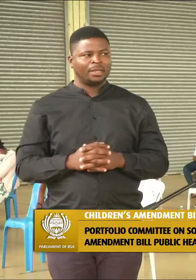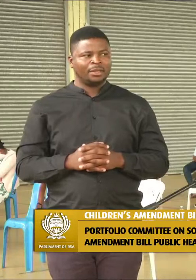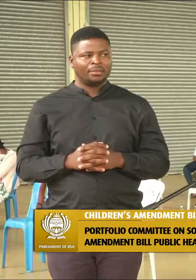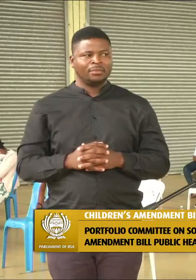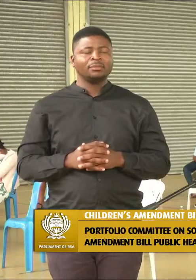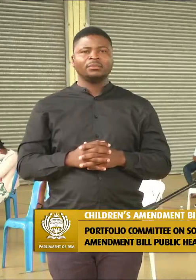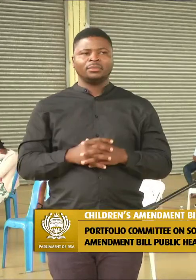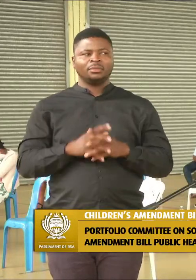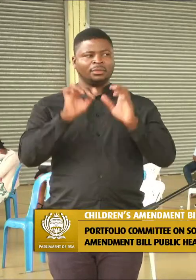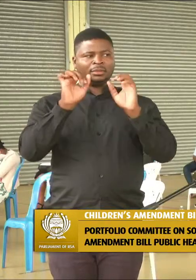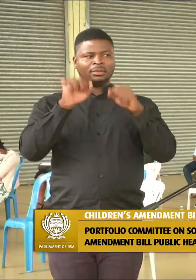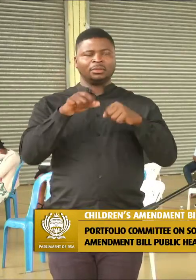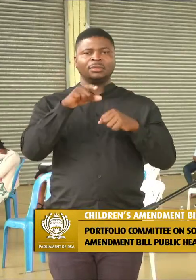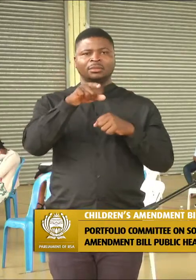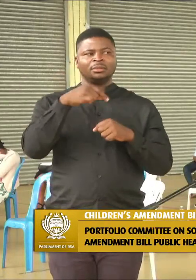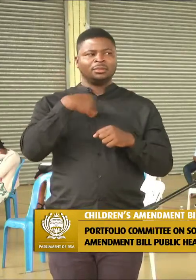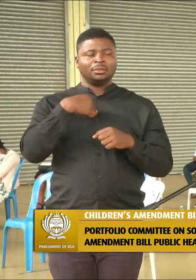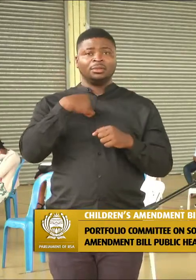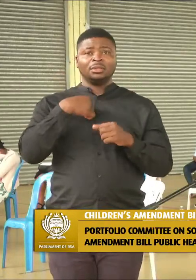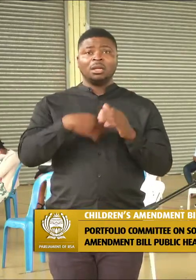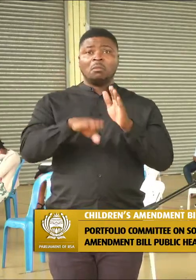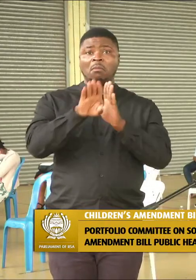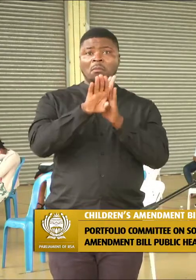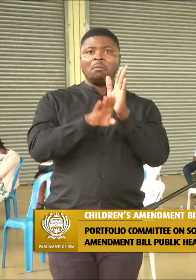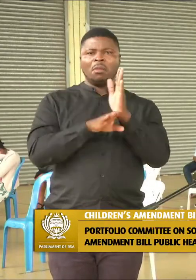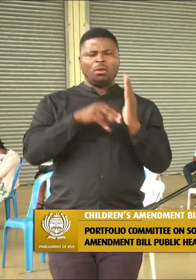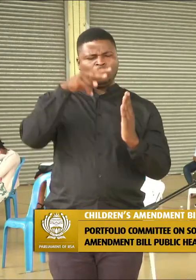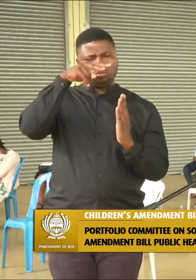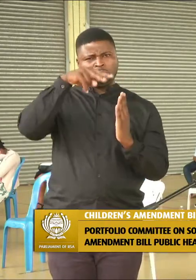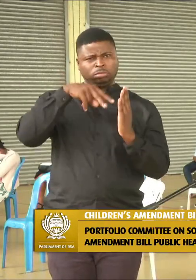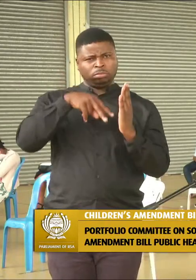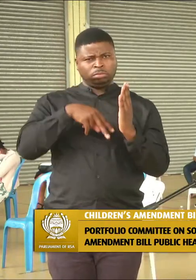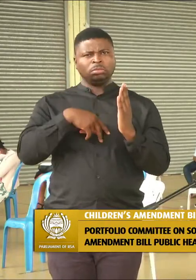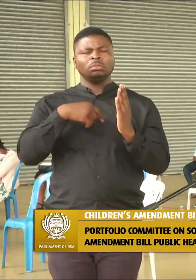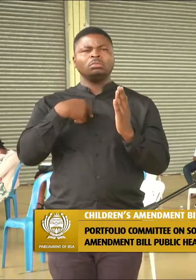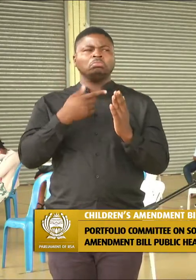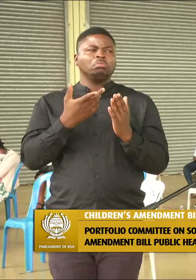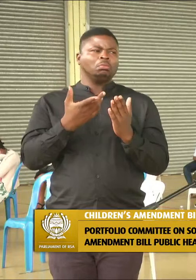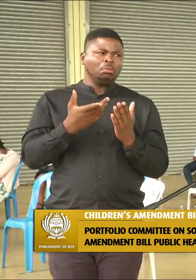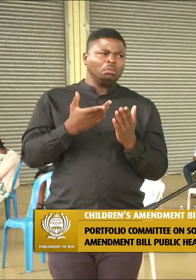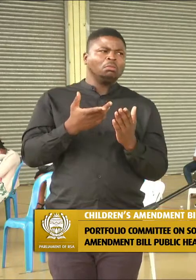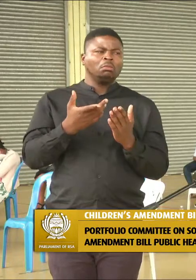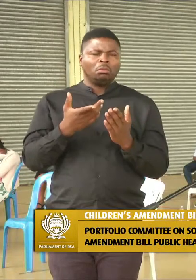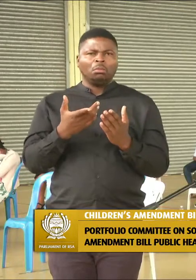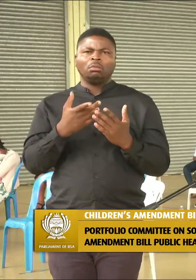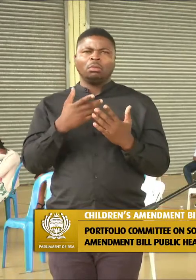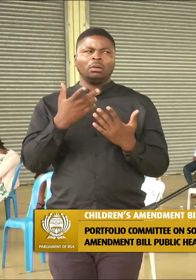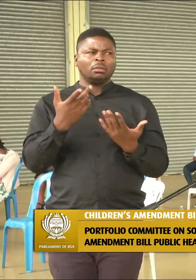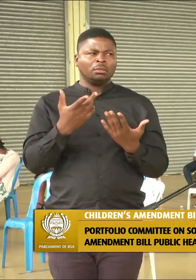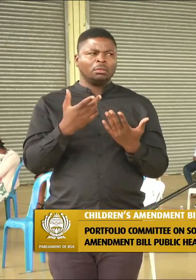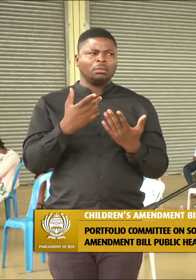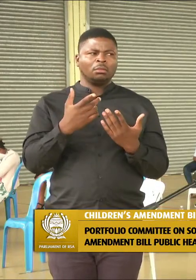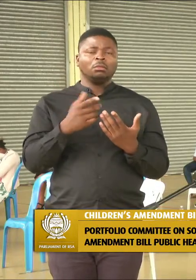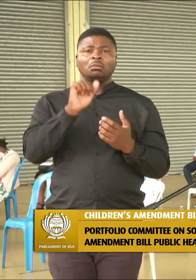I find that the bill, as much as I've read, not in its entirety, is that